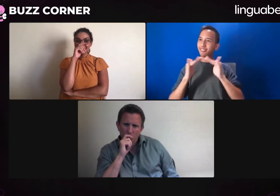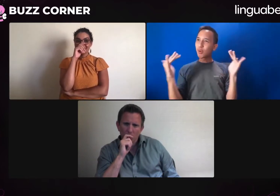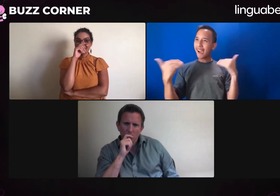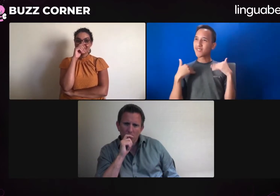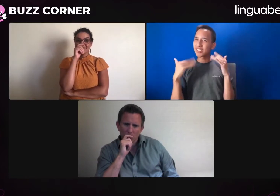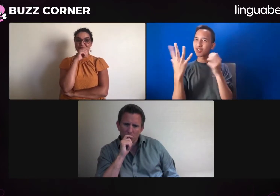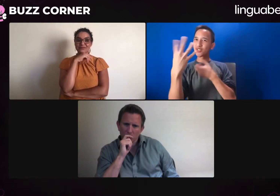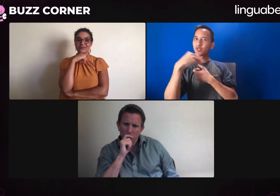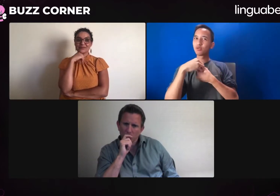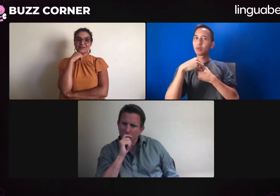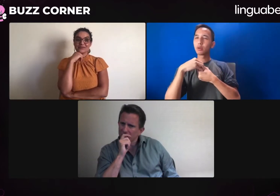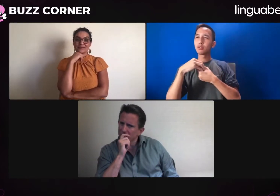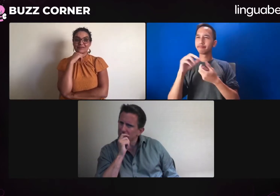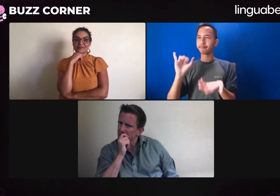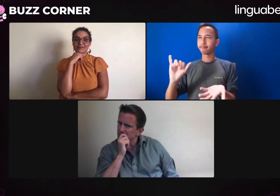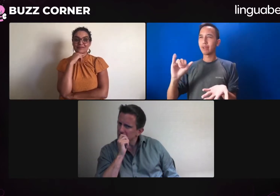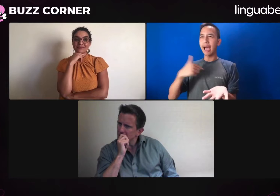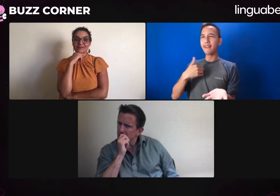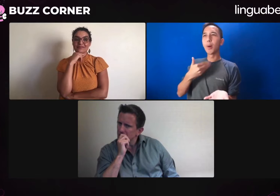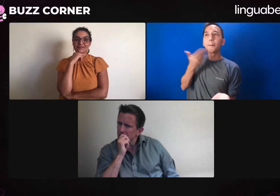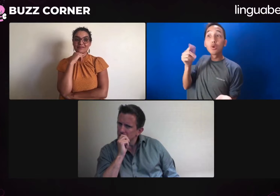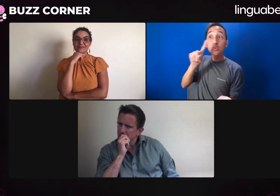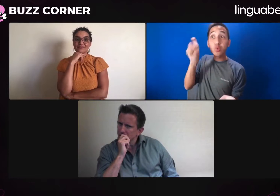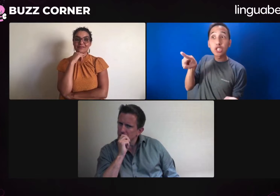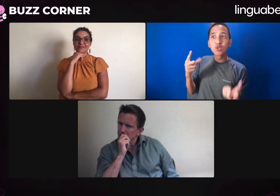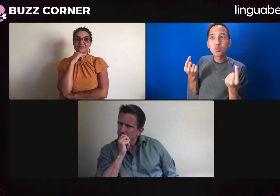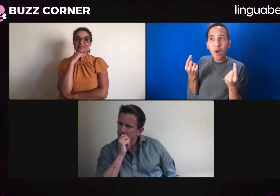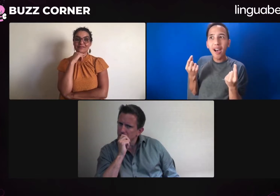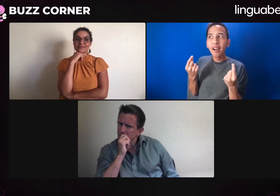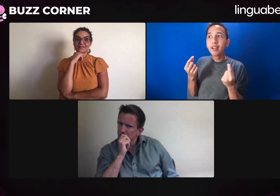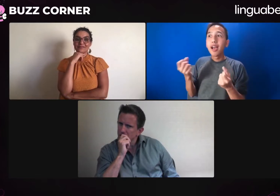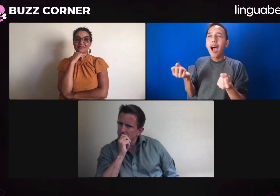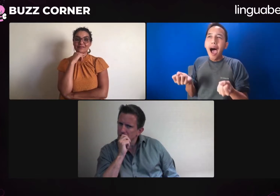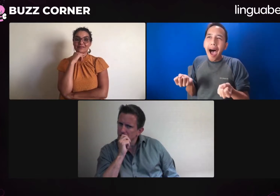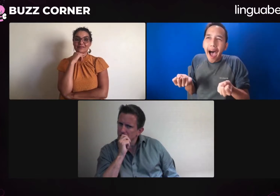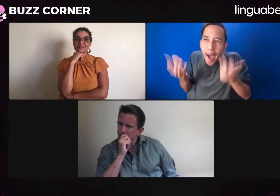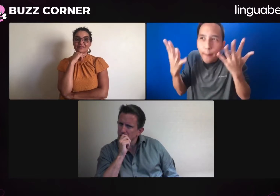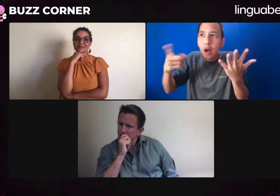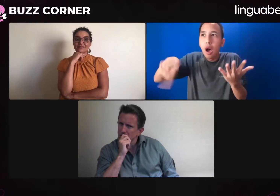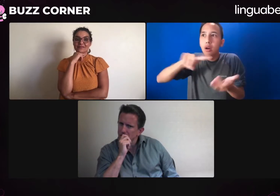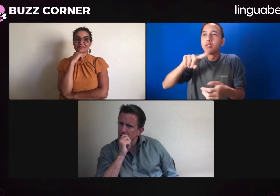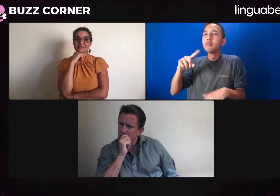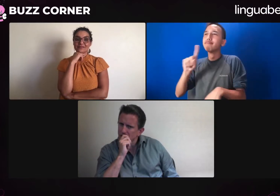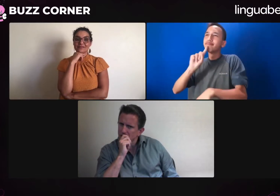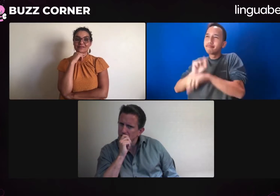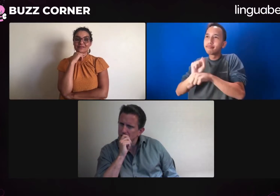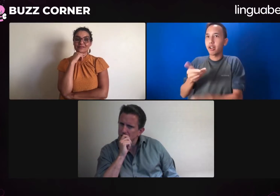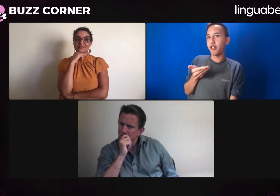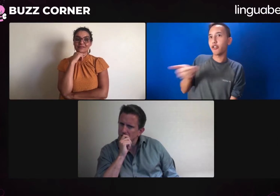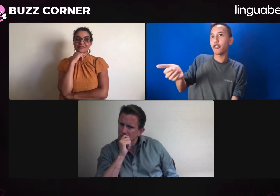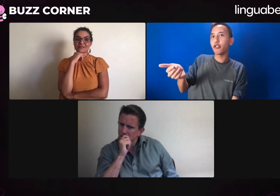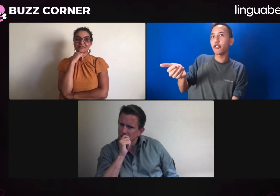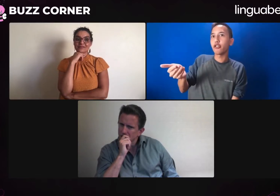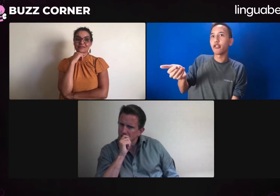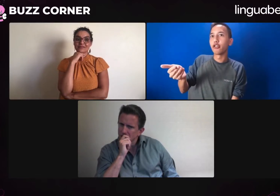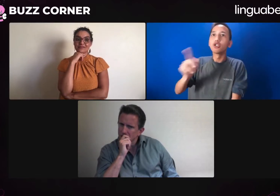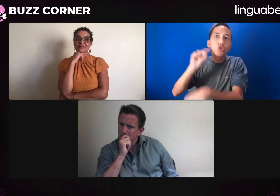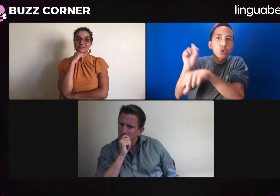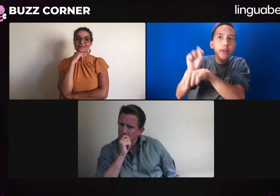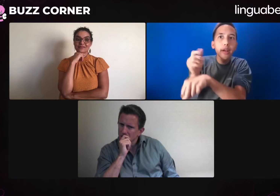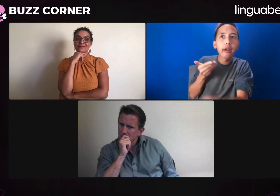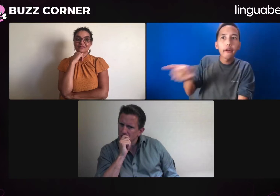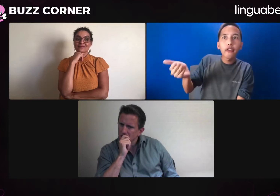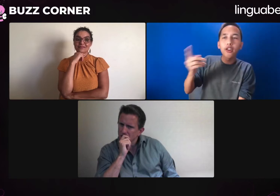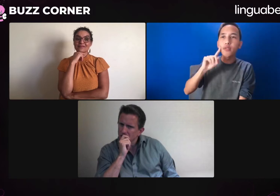if, they were talking about diversity and inclusion. But my question is, well, wait a minute. How many of you